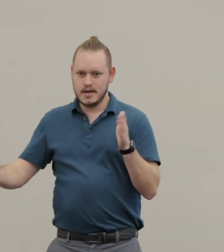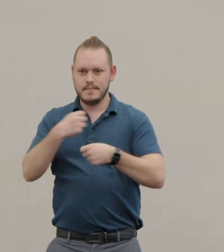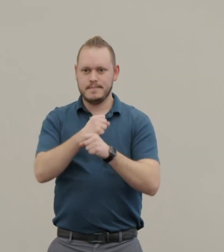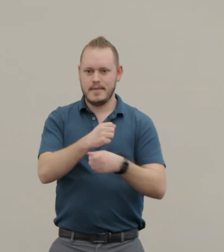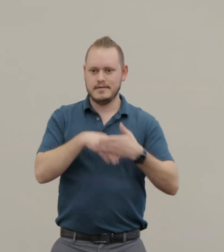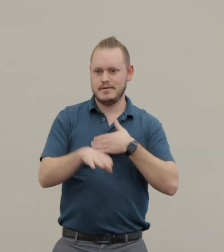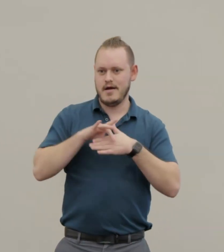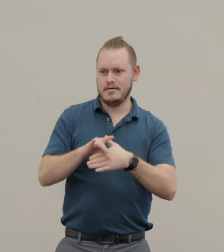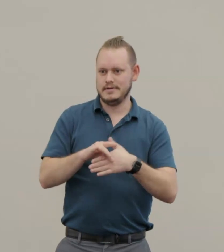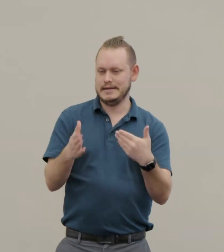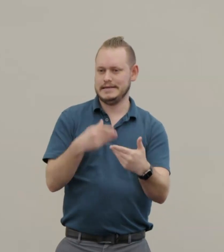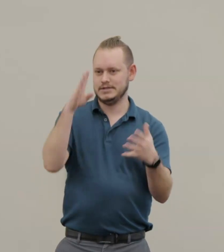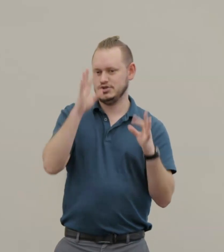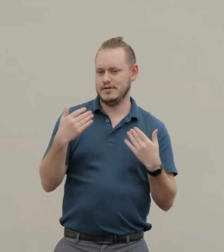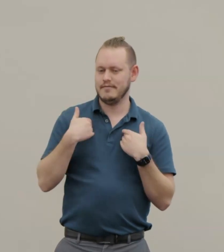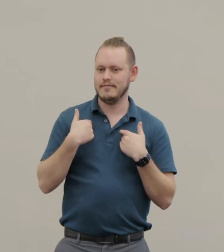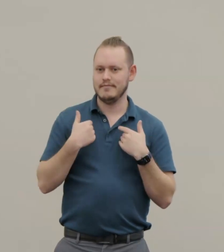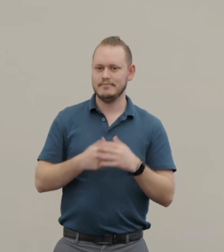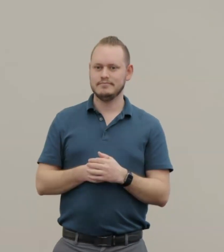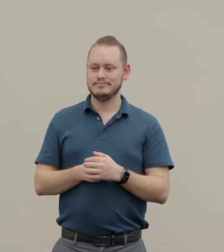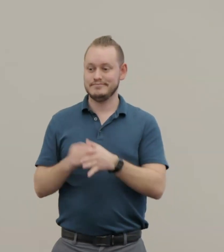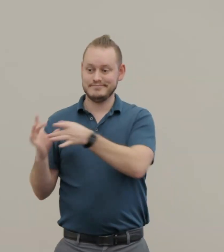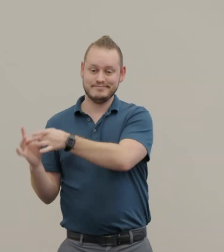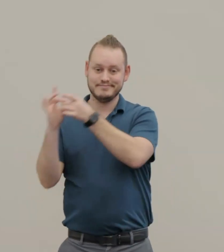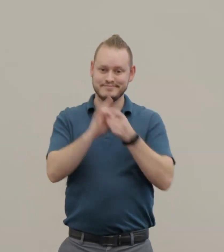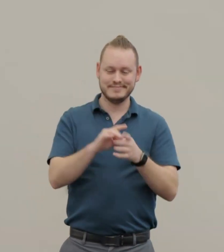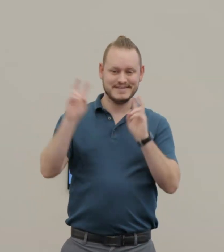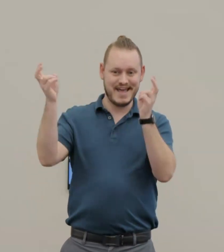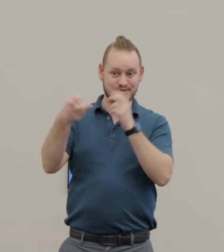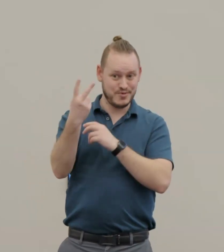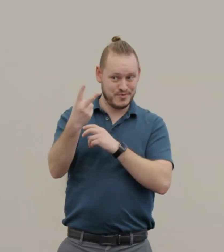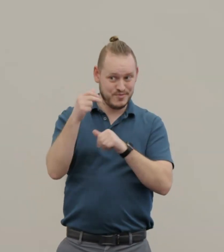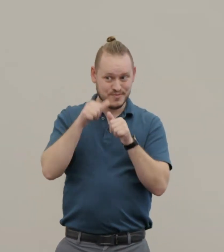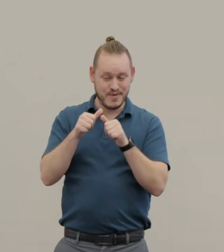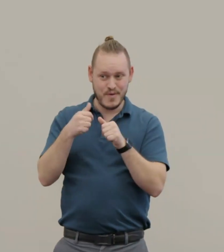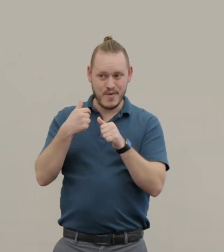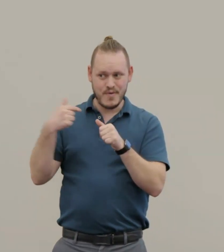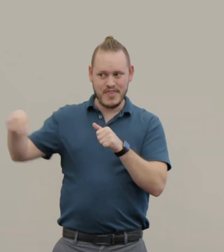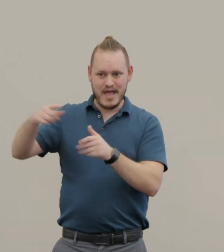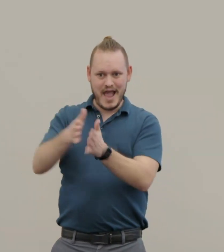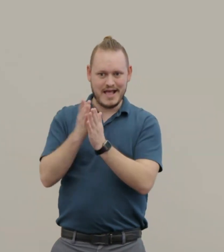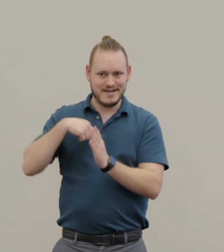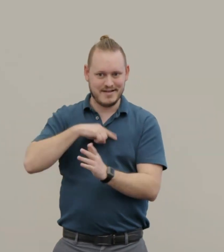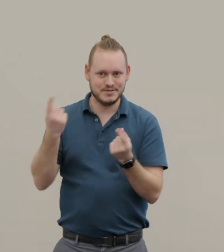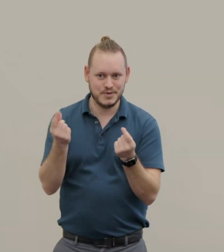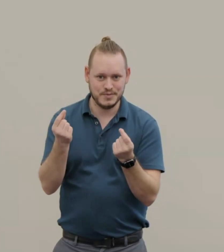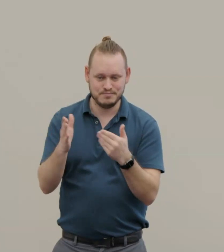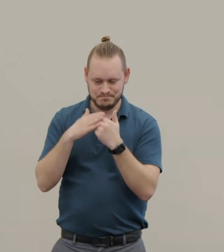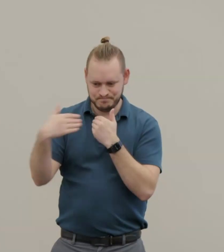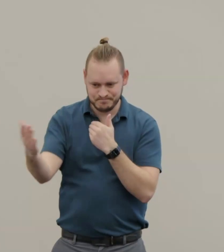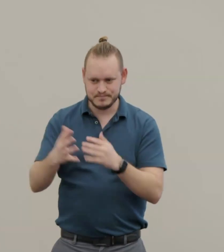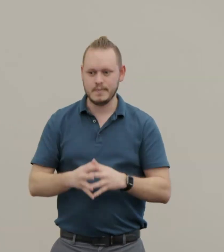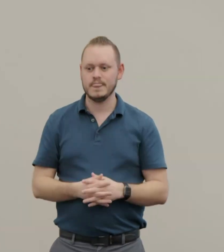content. And this is what, tying it back to Title II, this is what we're asking to do going forward. We need to